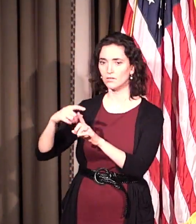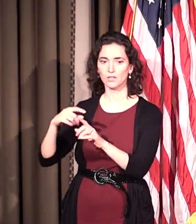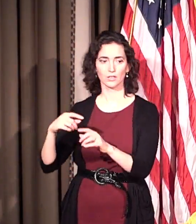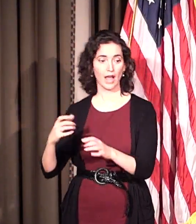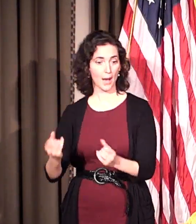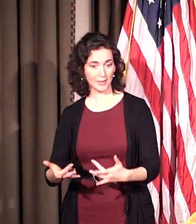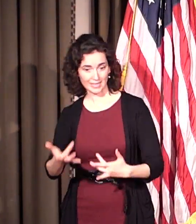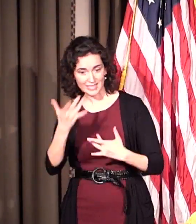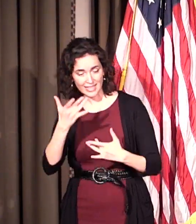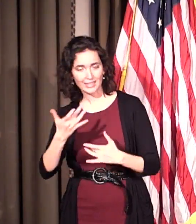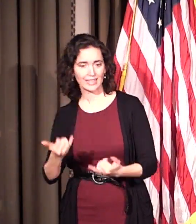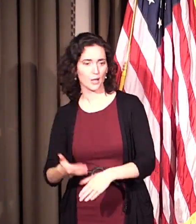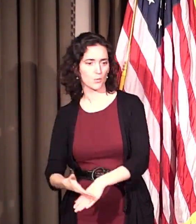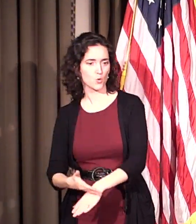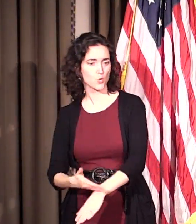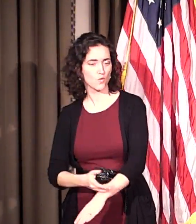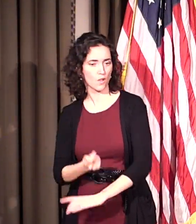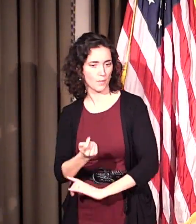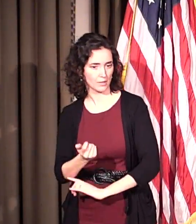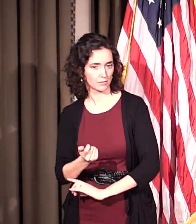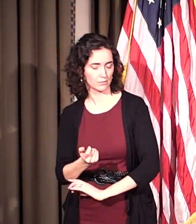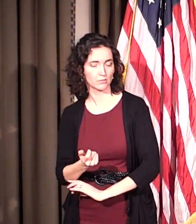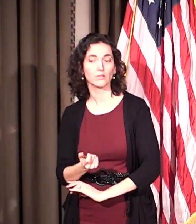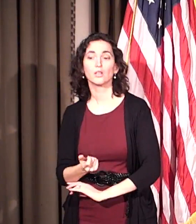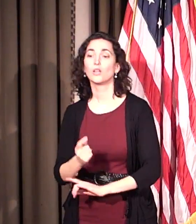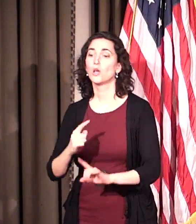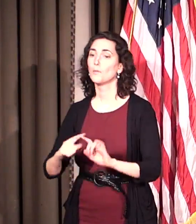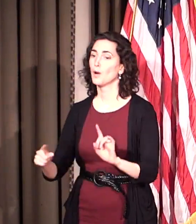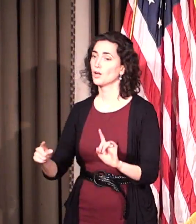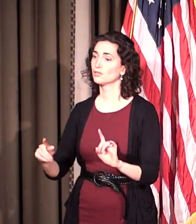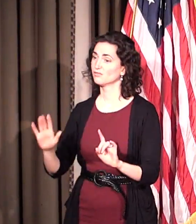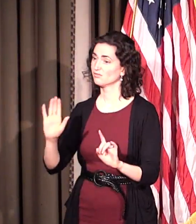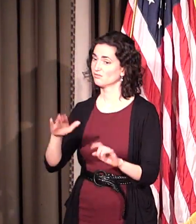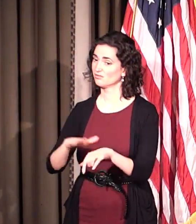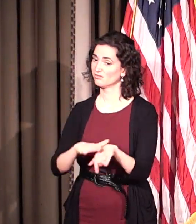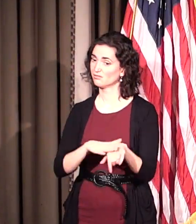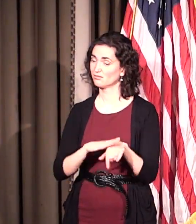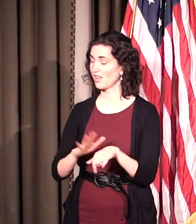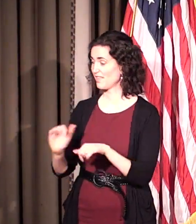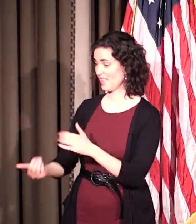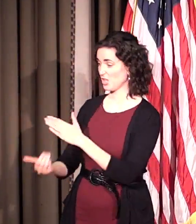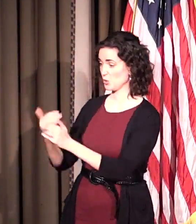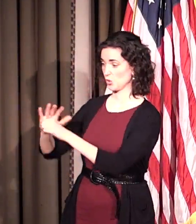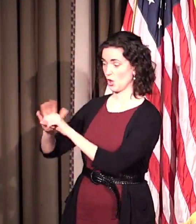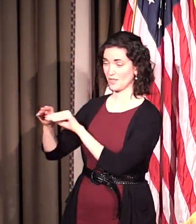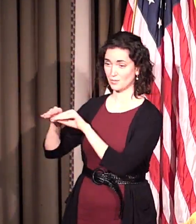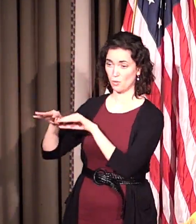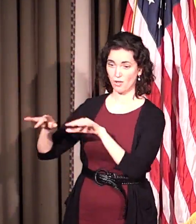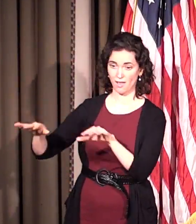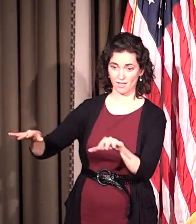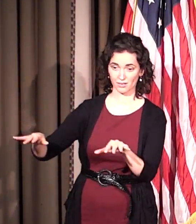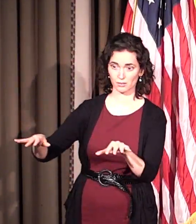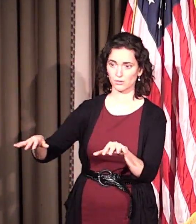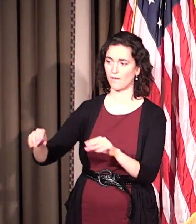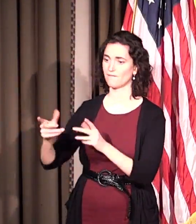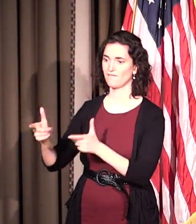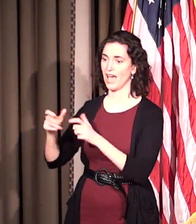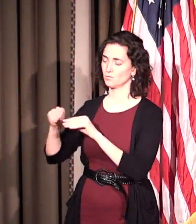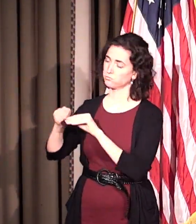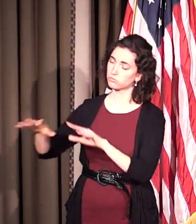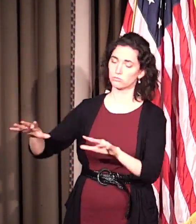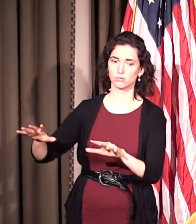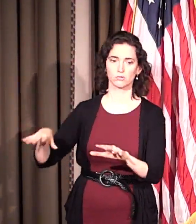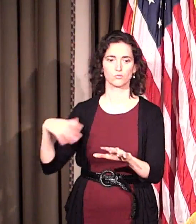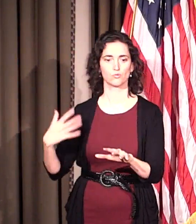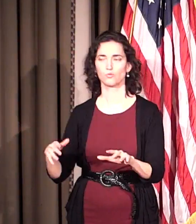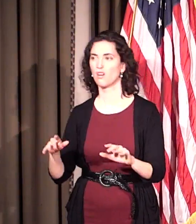here, but as the governor said, this variant is circulating. It's circulating a lot more than we're able to see. So we have to do